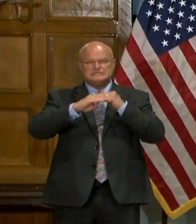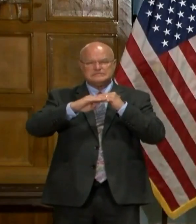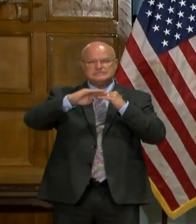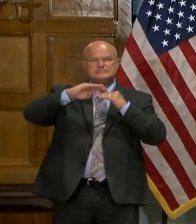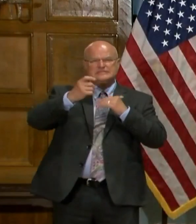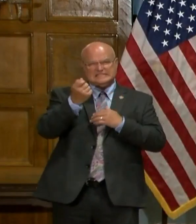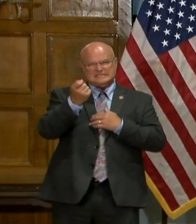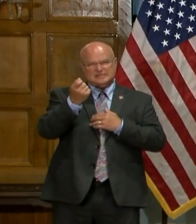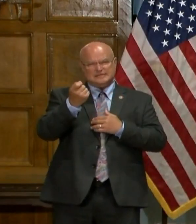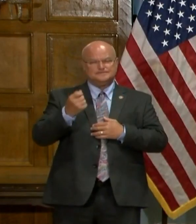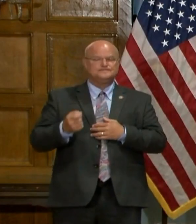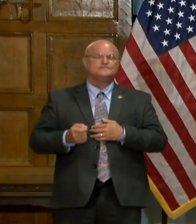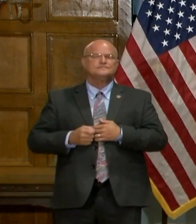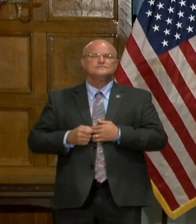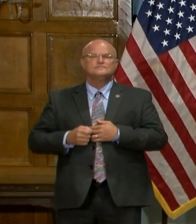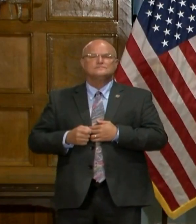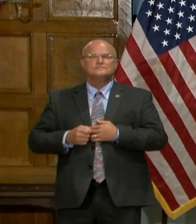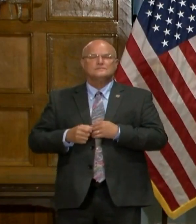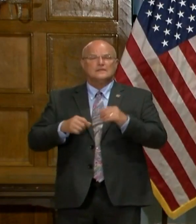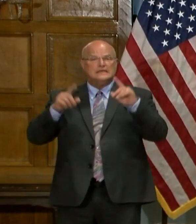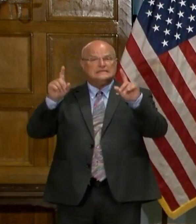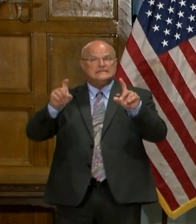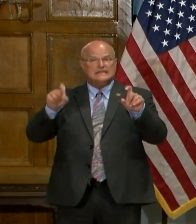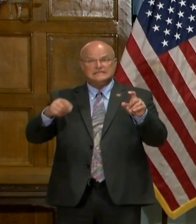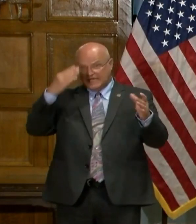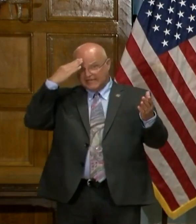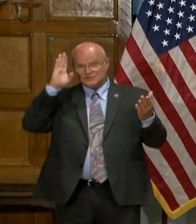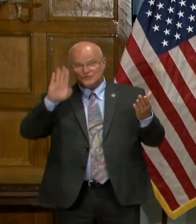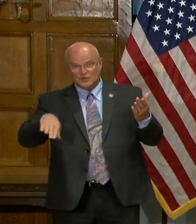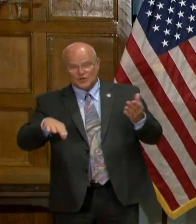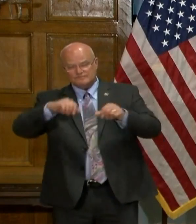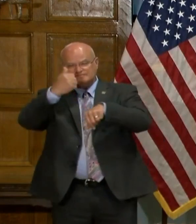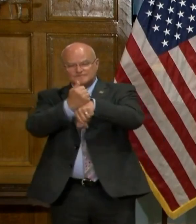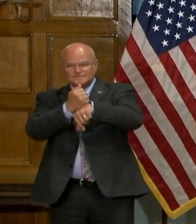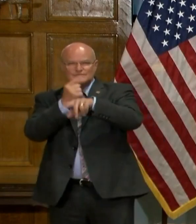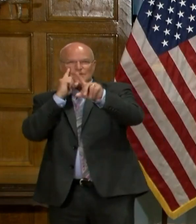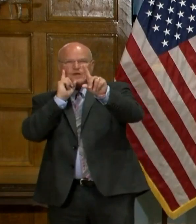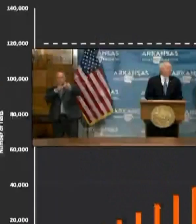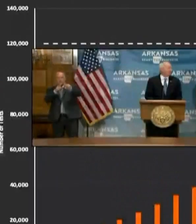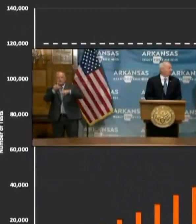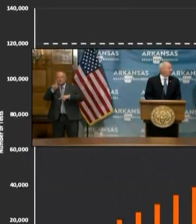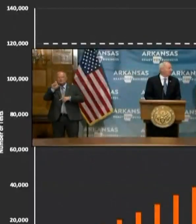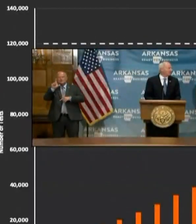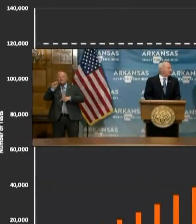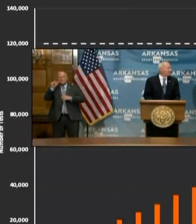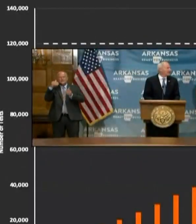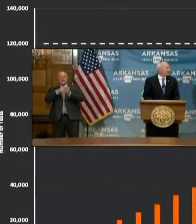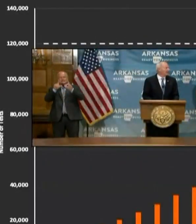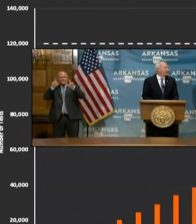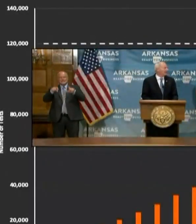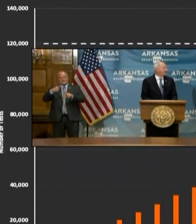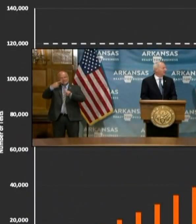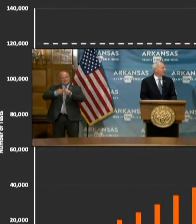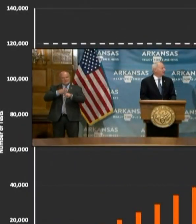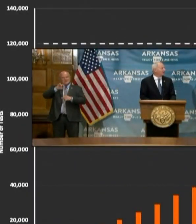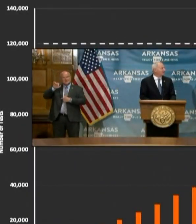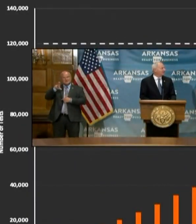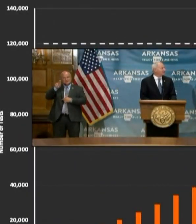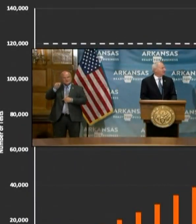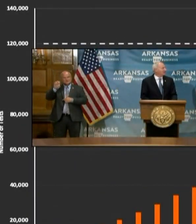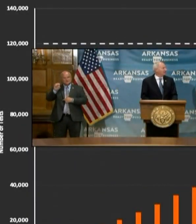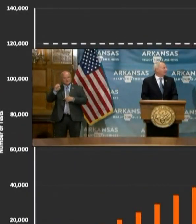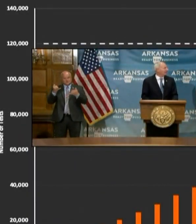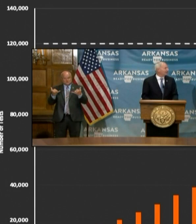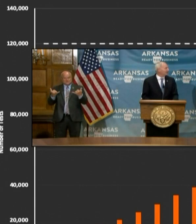bit. And then in terms of testing, as you know, we set as a goal to do 120,000 tests in the month